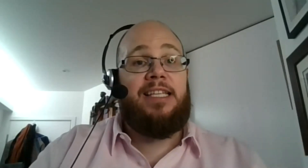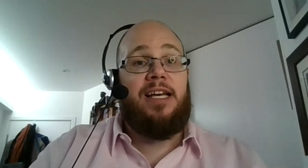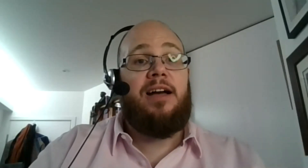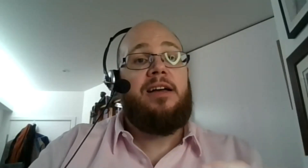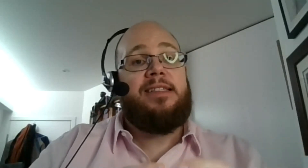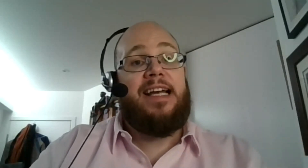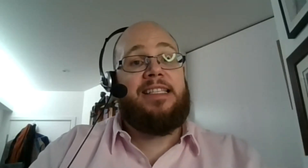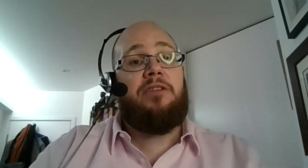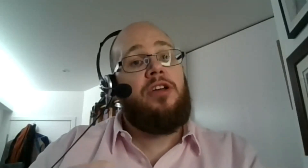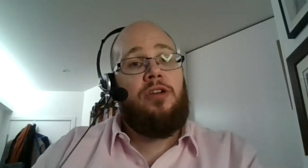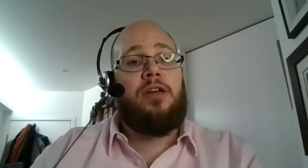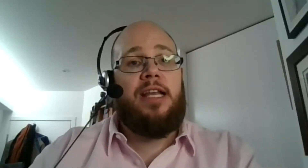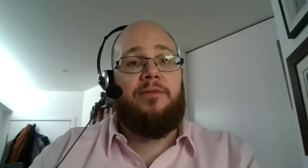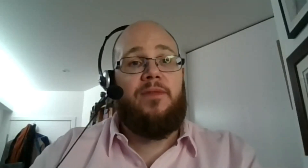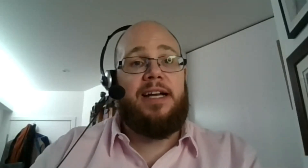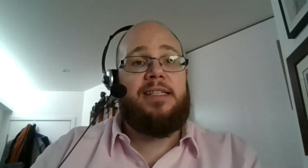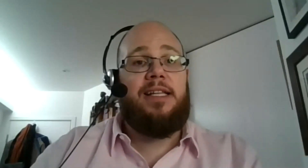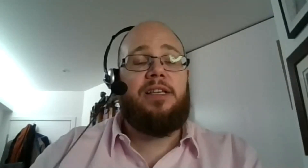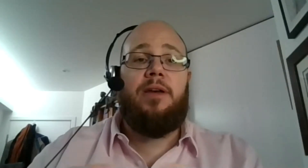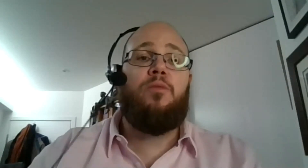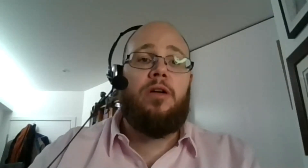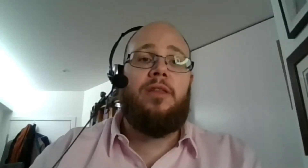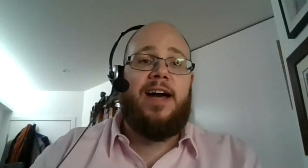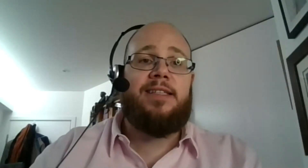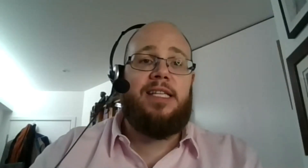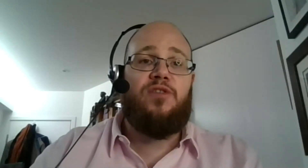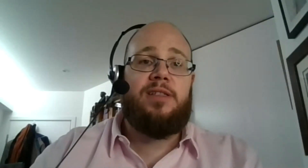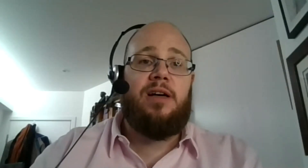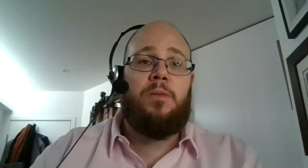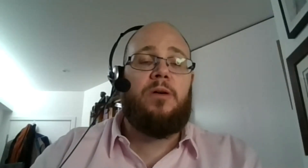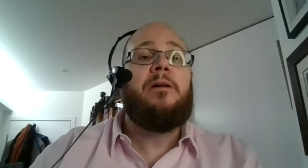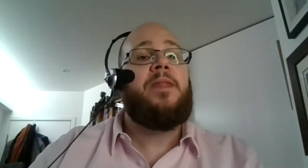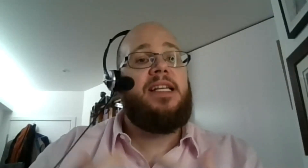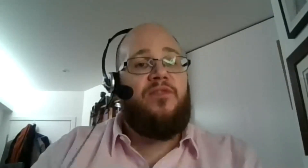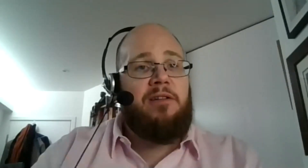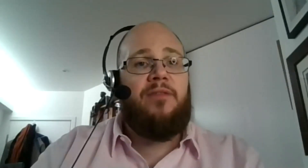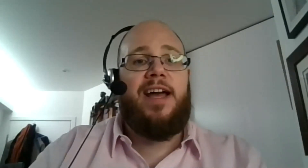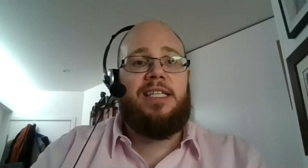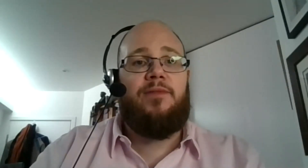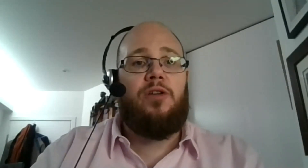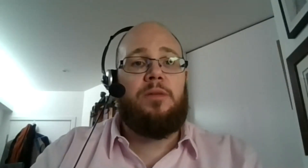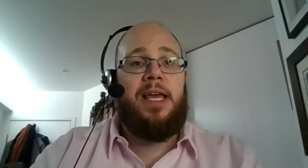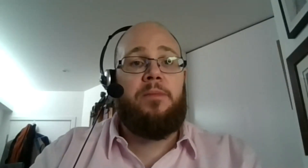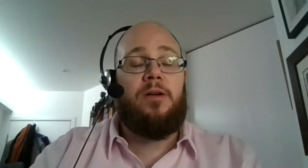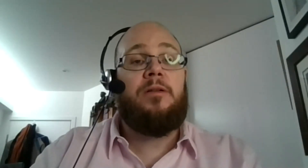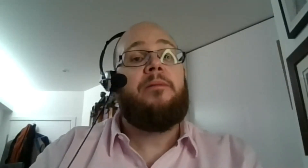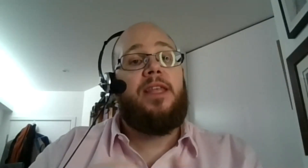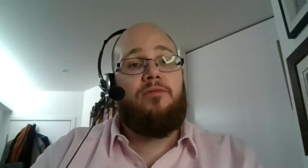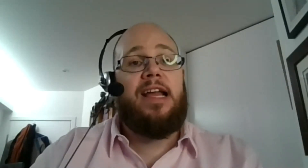regulator sets out who can have the vaccine. So if one of the vaccines, for example, is very effective in older people, then the